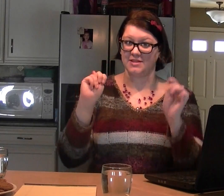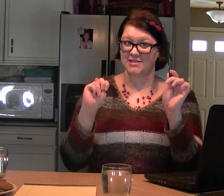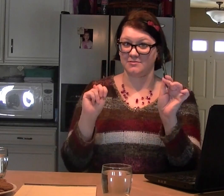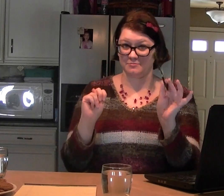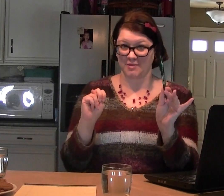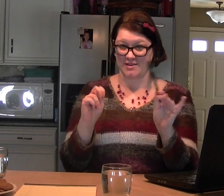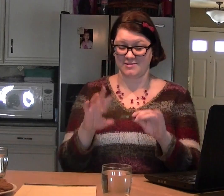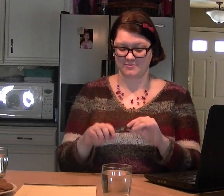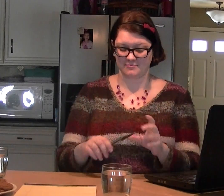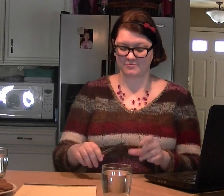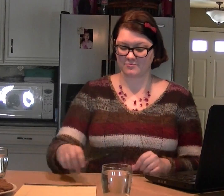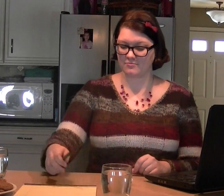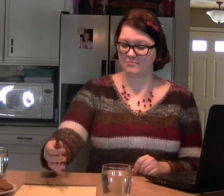means pen.